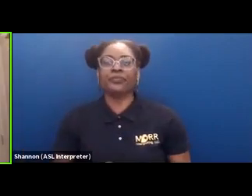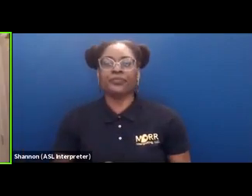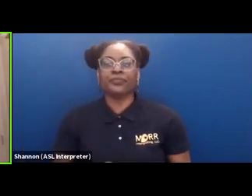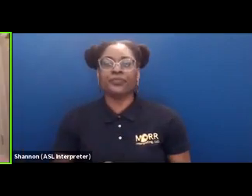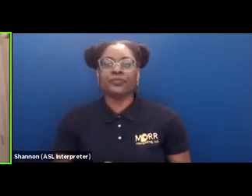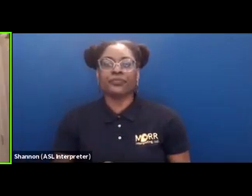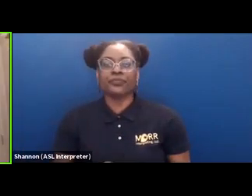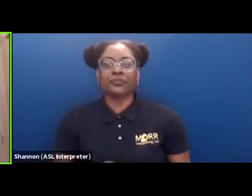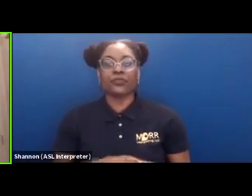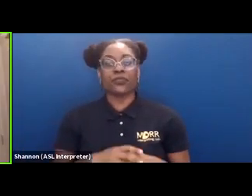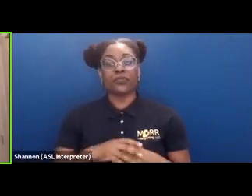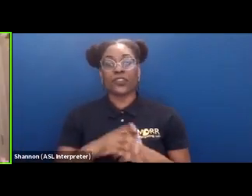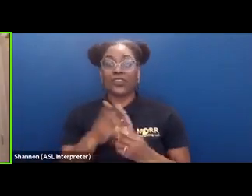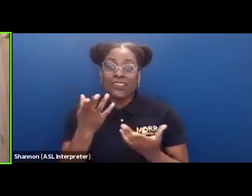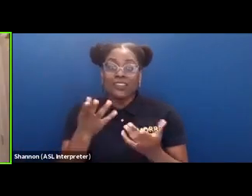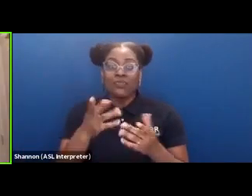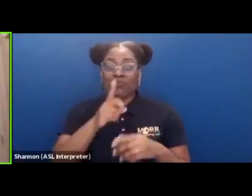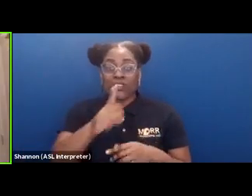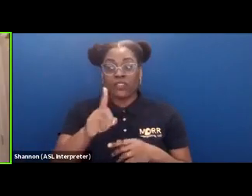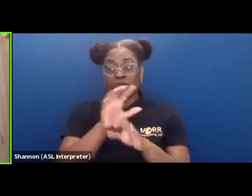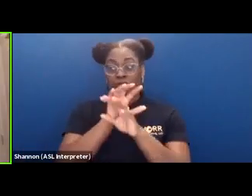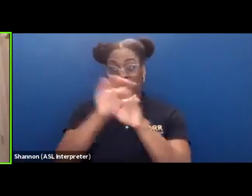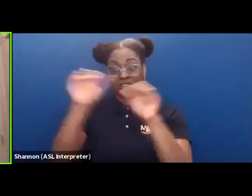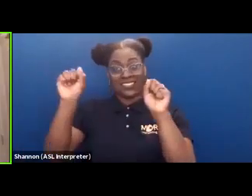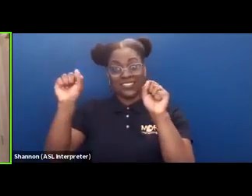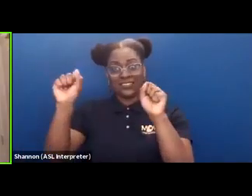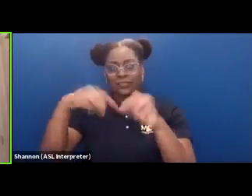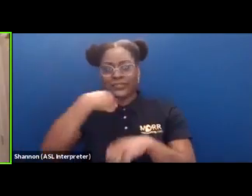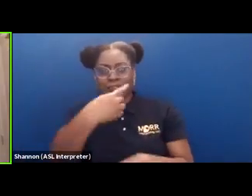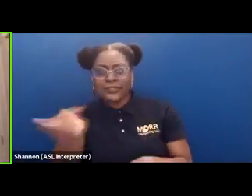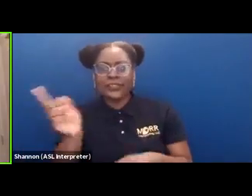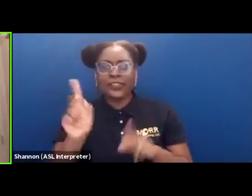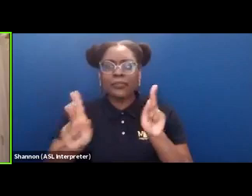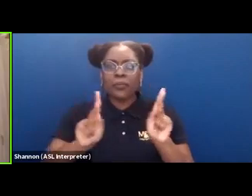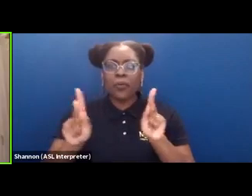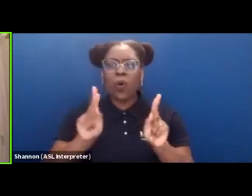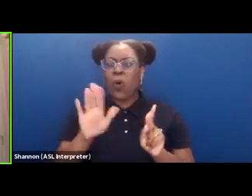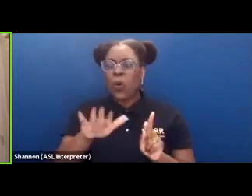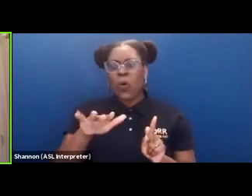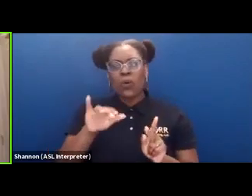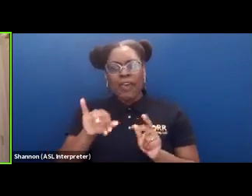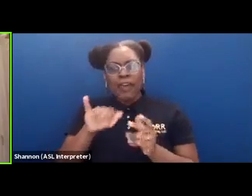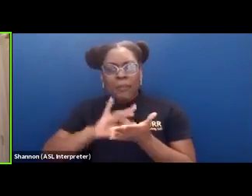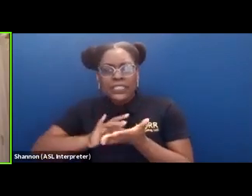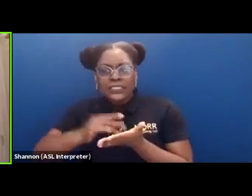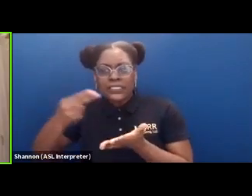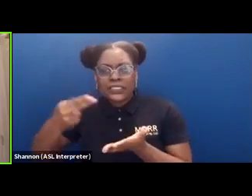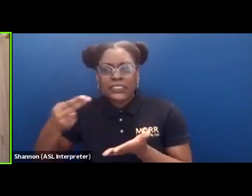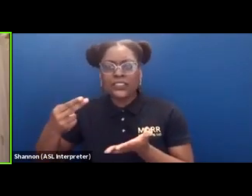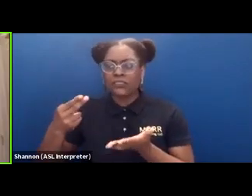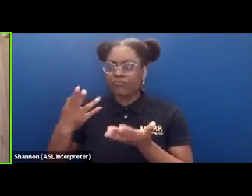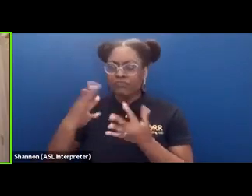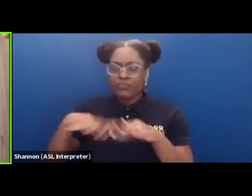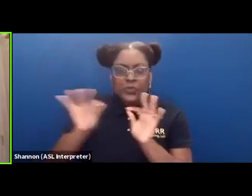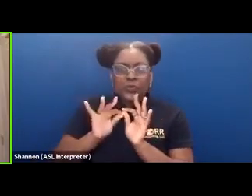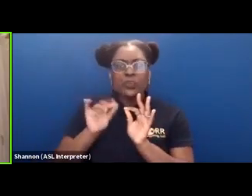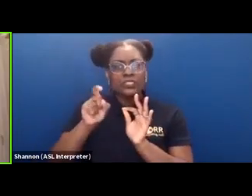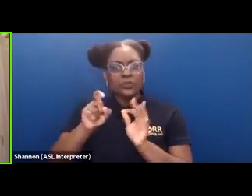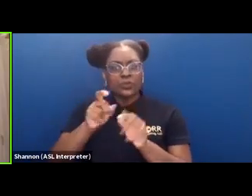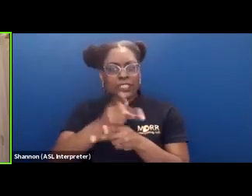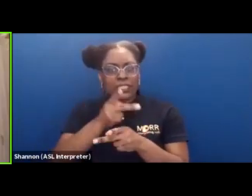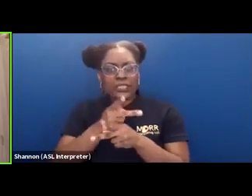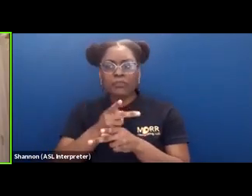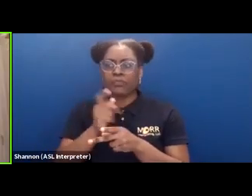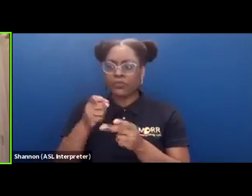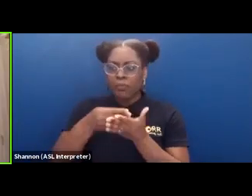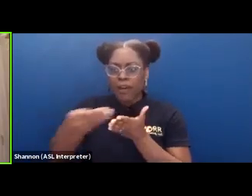that a life-threatening disease is making its way around the country and the world. And so it not only